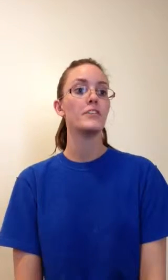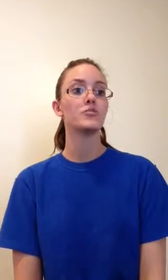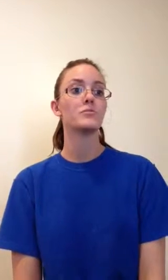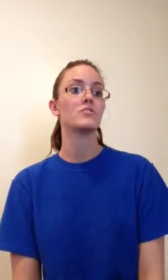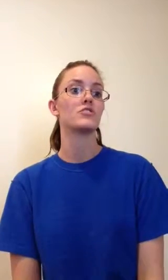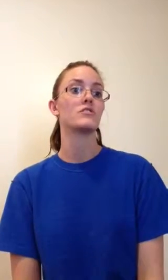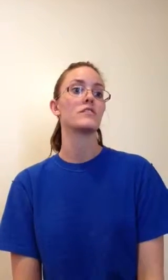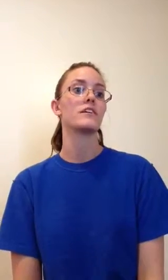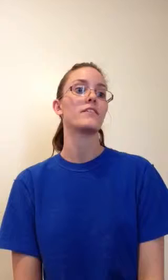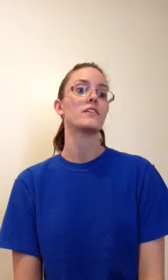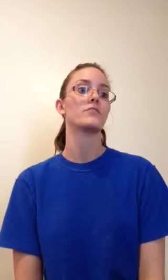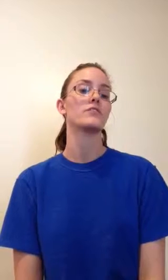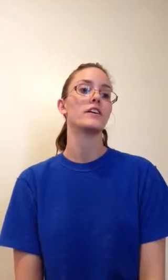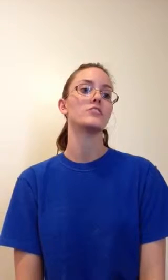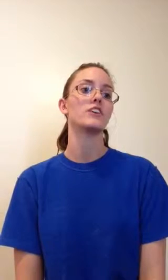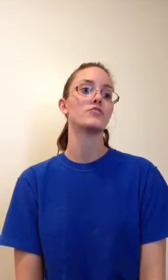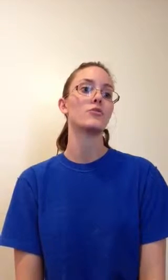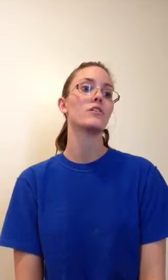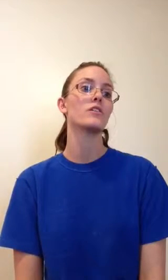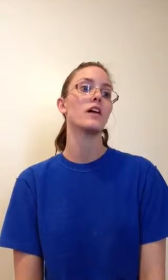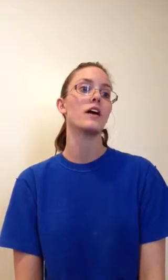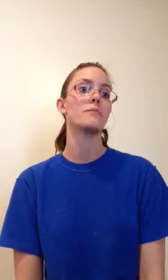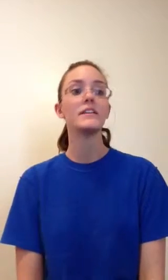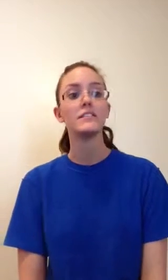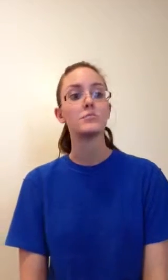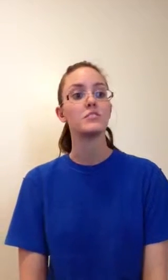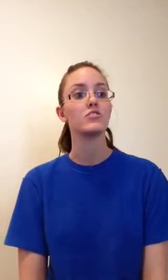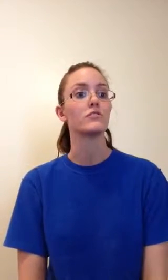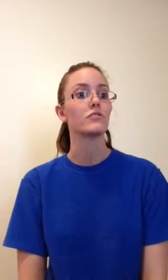manager positions for the deaf. They can create janitorial and maintenance positions for the deaf.